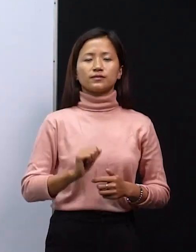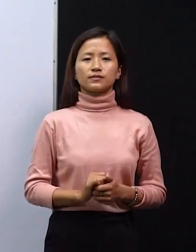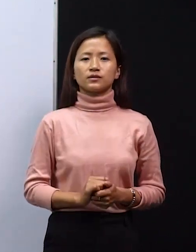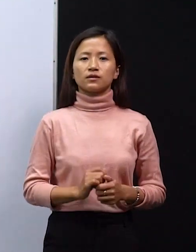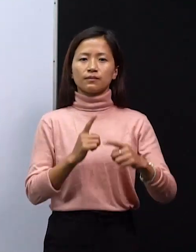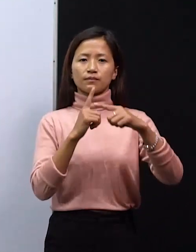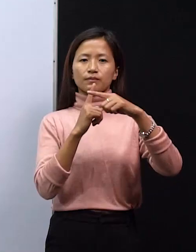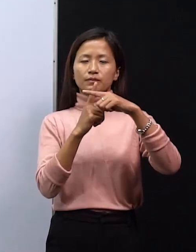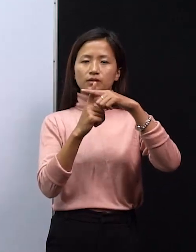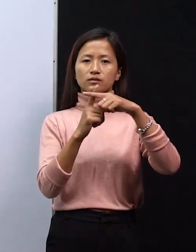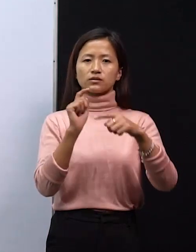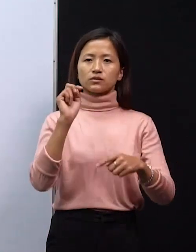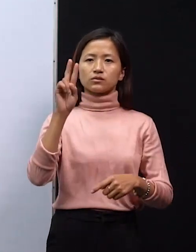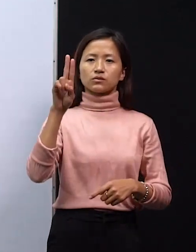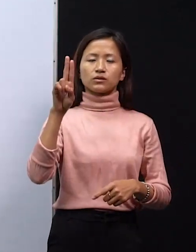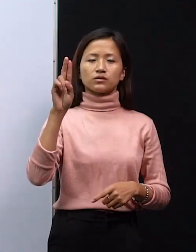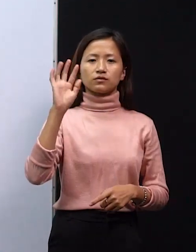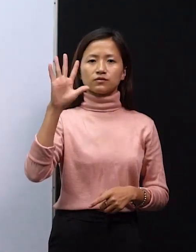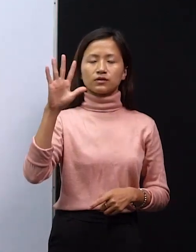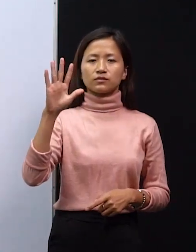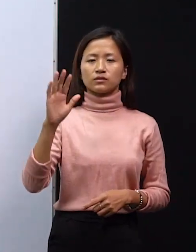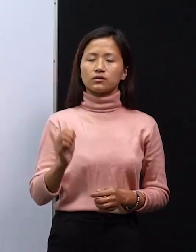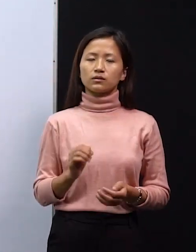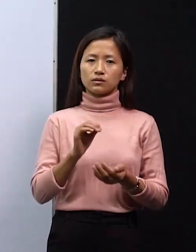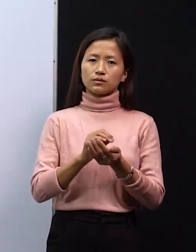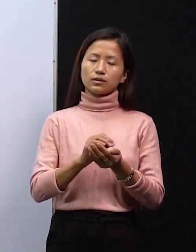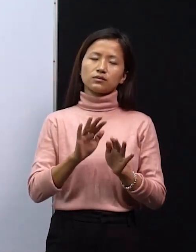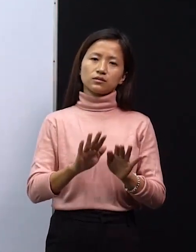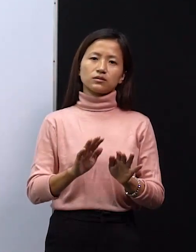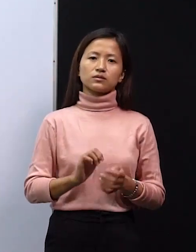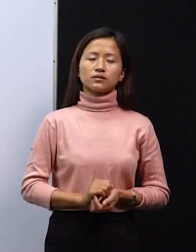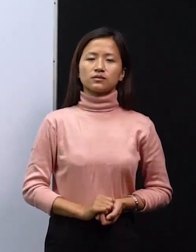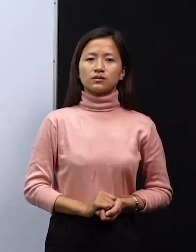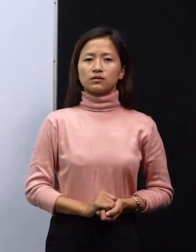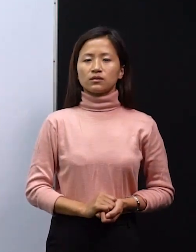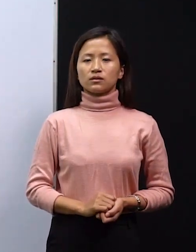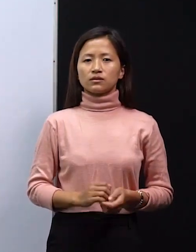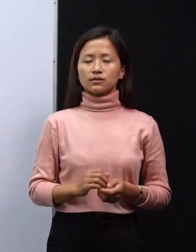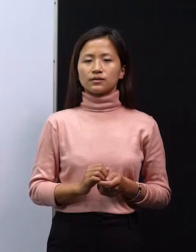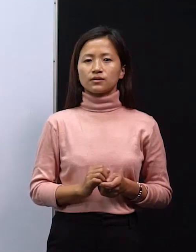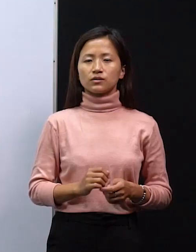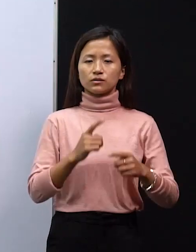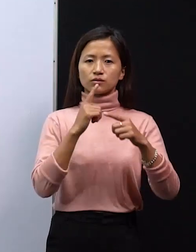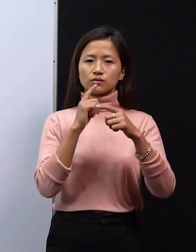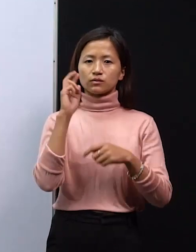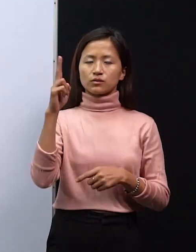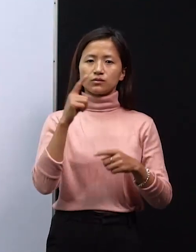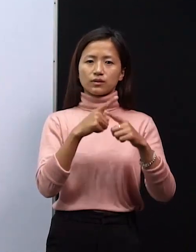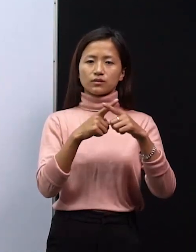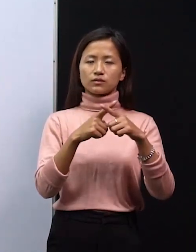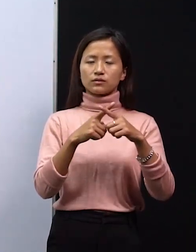plus 25. This plus 25 will be as it is. Simple multiplication, 2x here, 1x